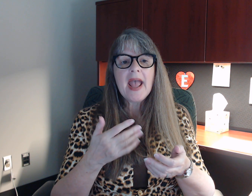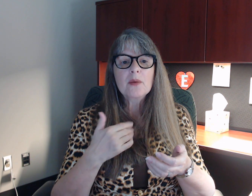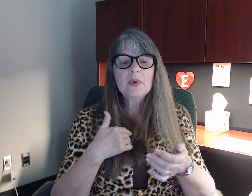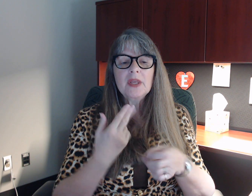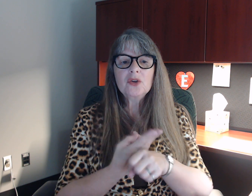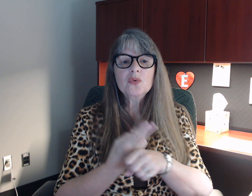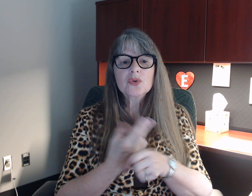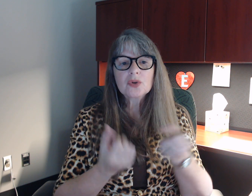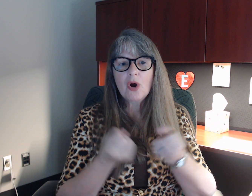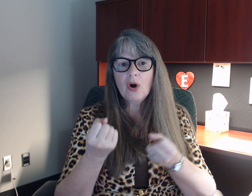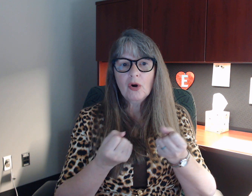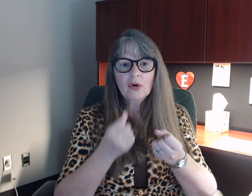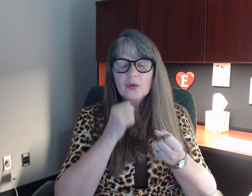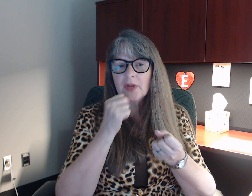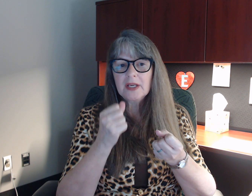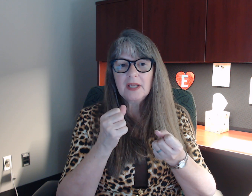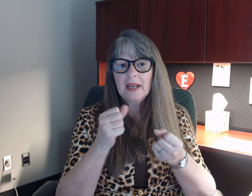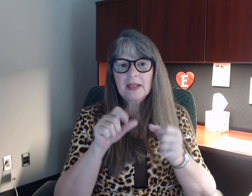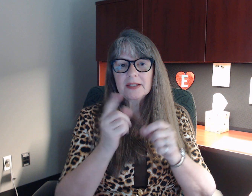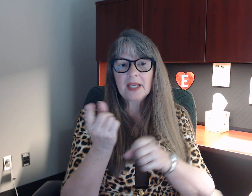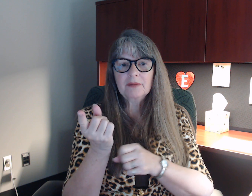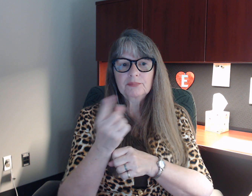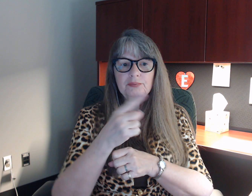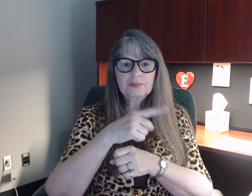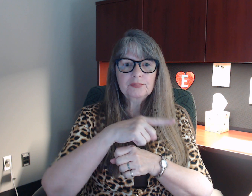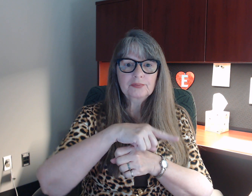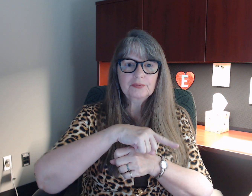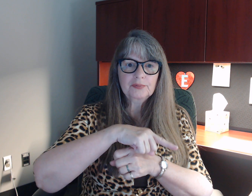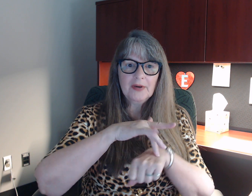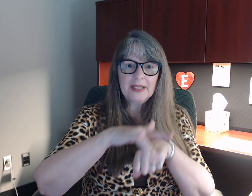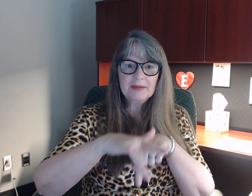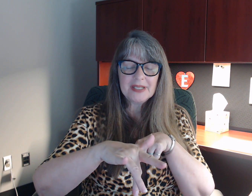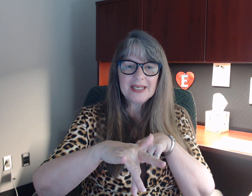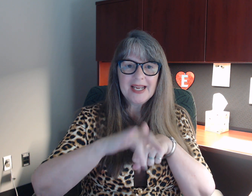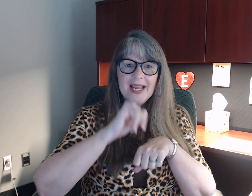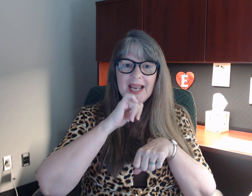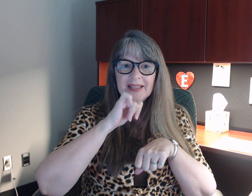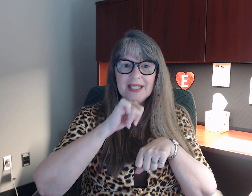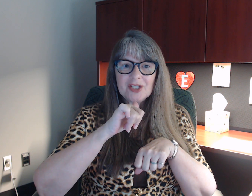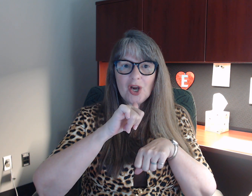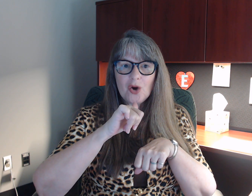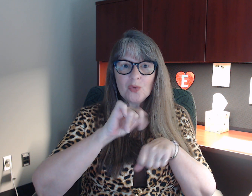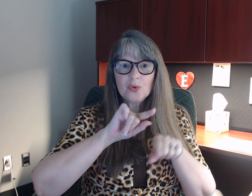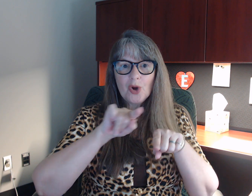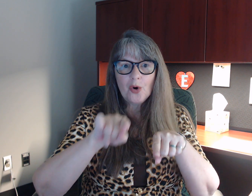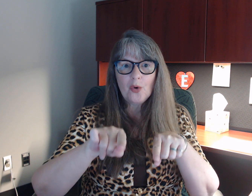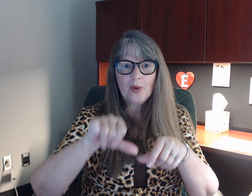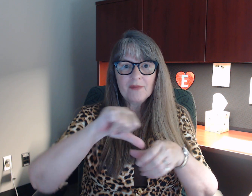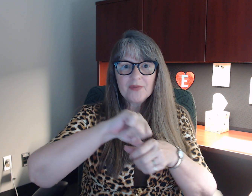when they use the car, and it's like on empty, and they don't go and fill it